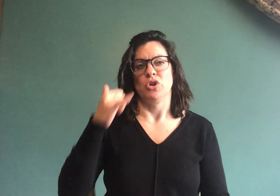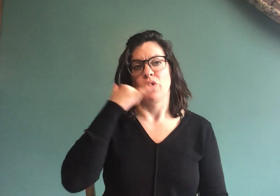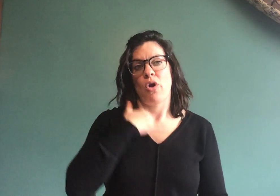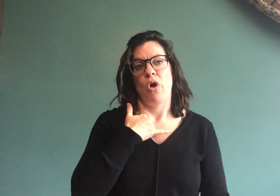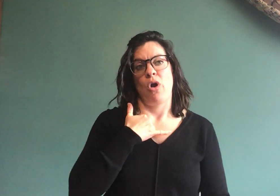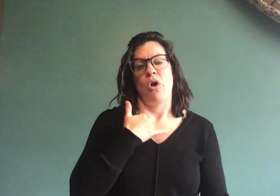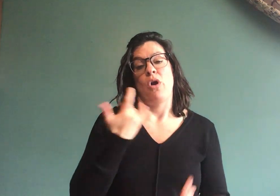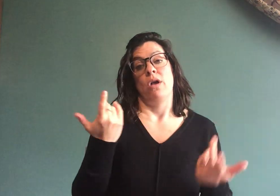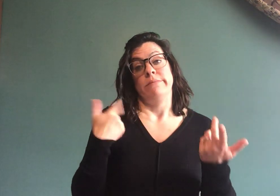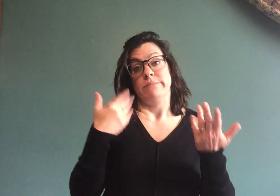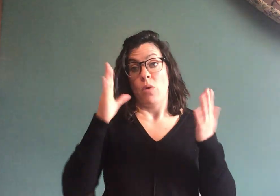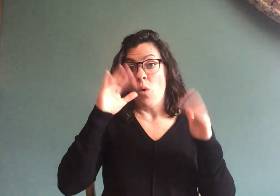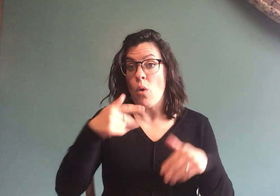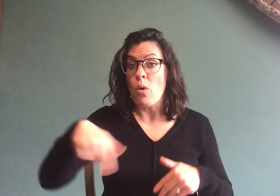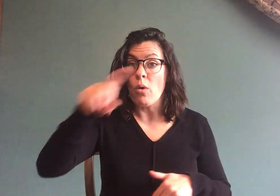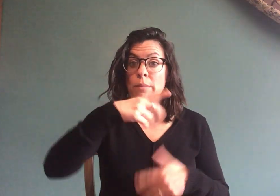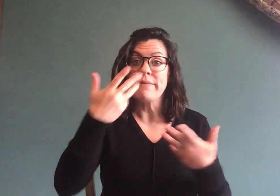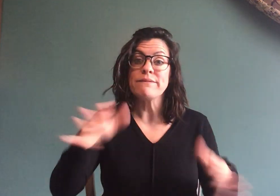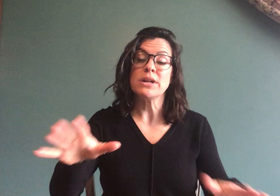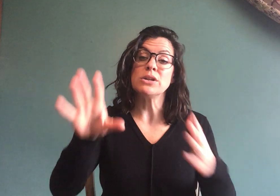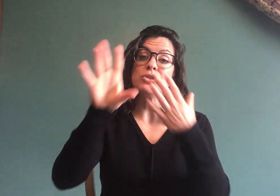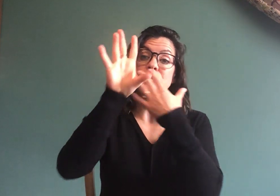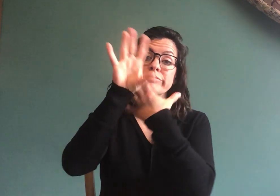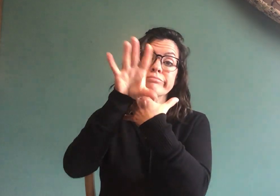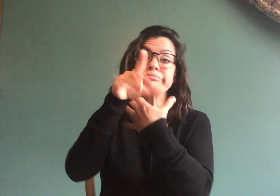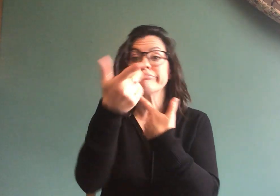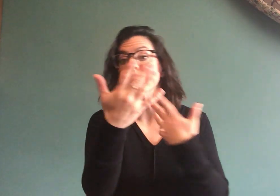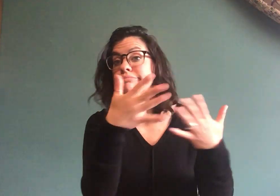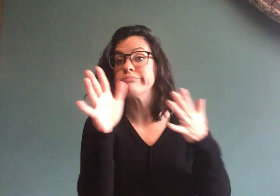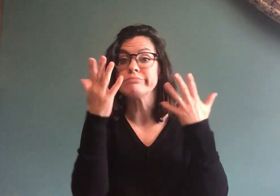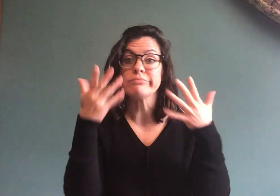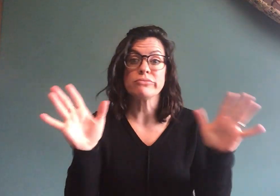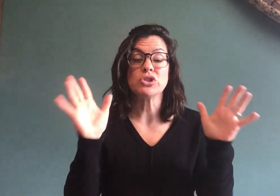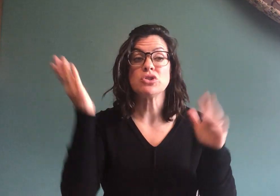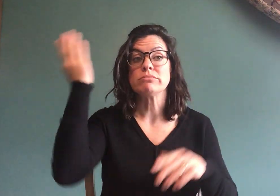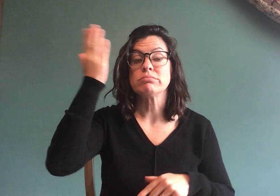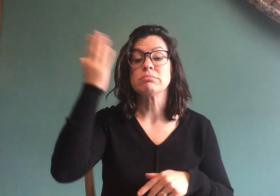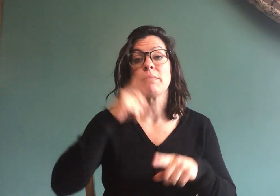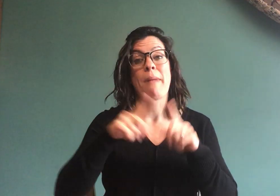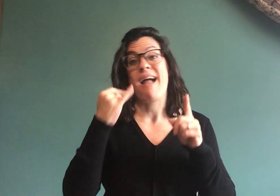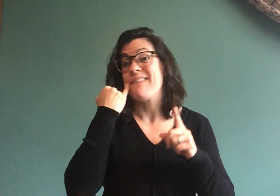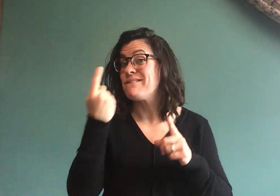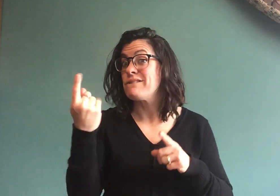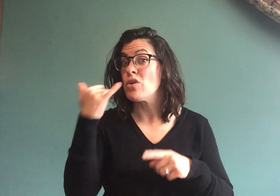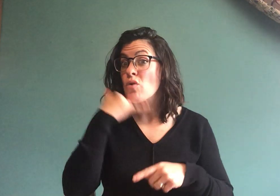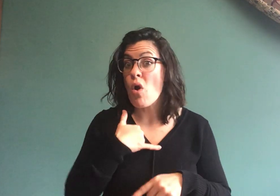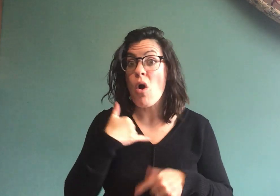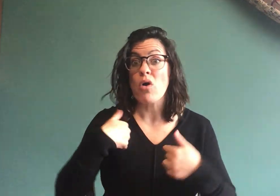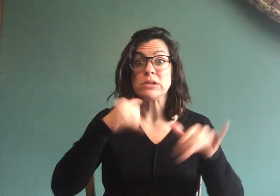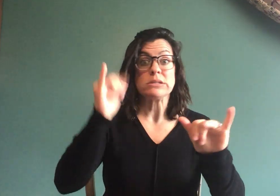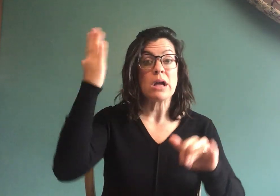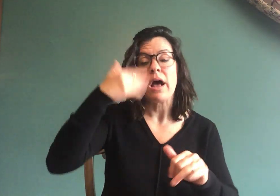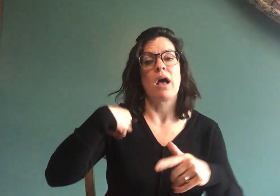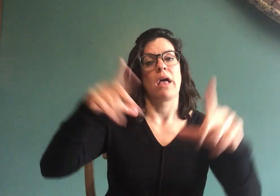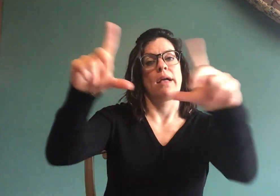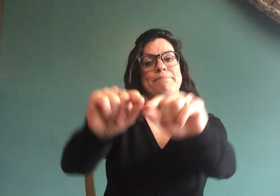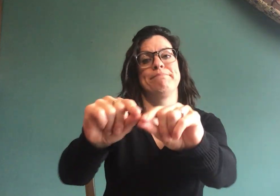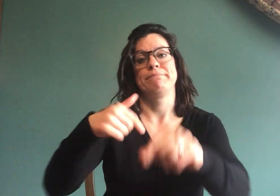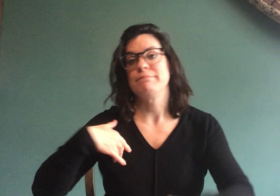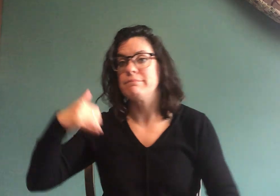through one piece of something and then letting it go. Now, out on Classroom, I have added the next pages.